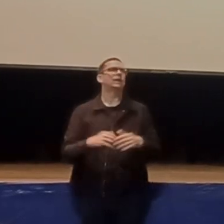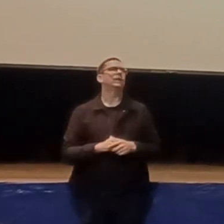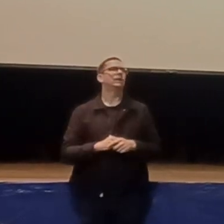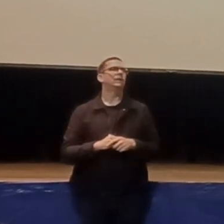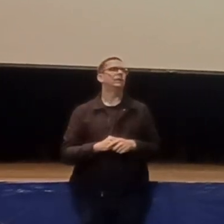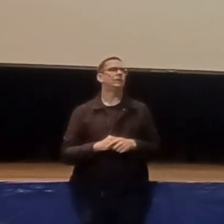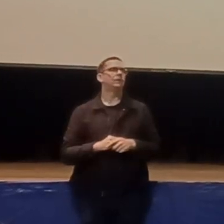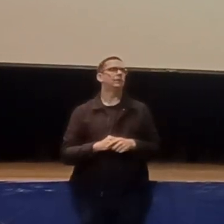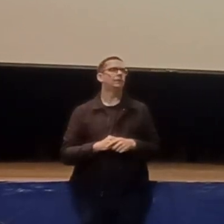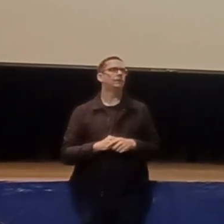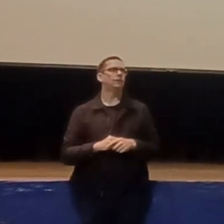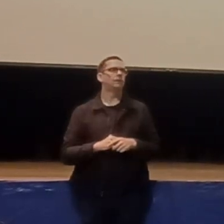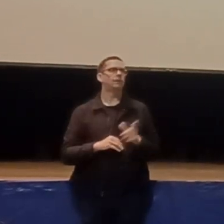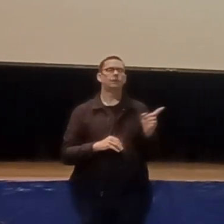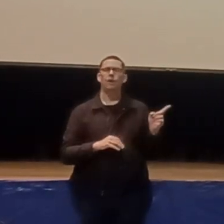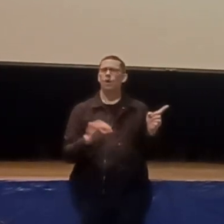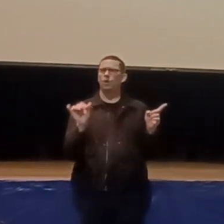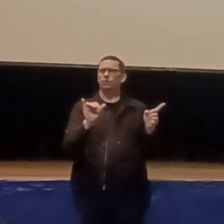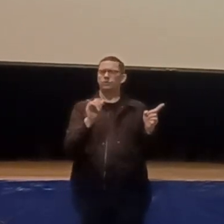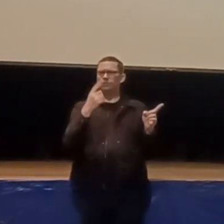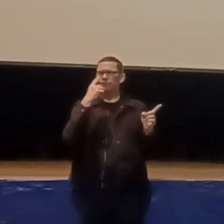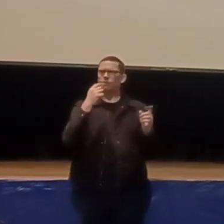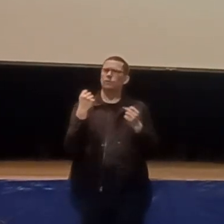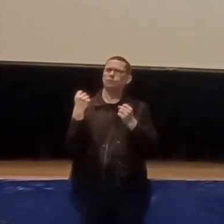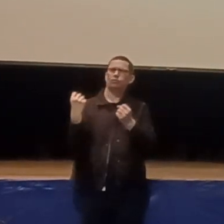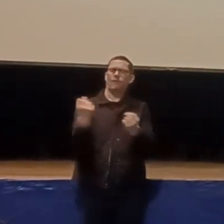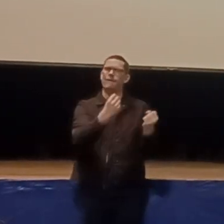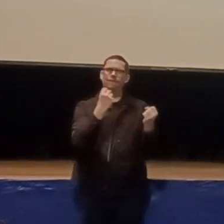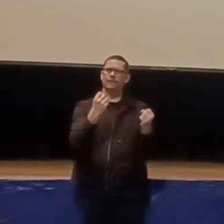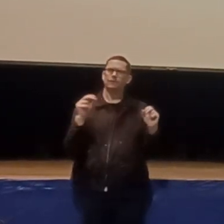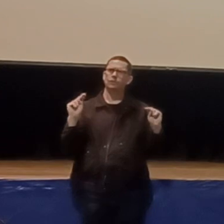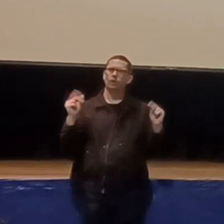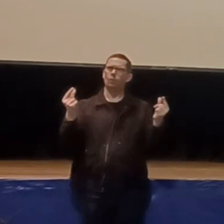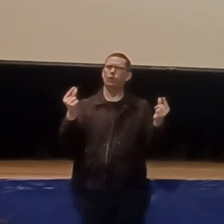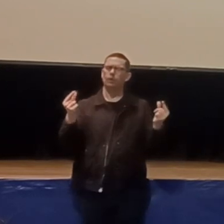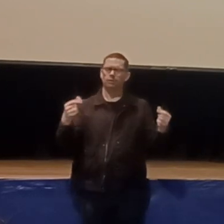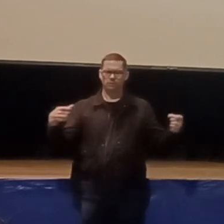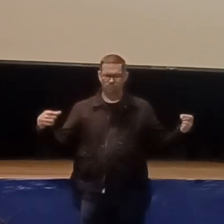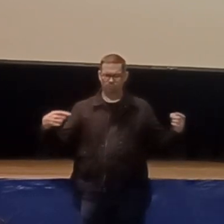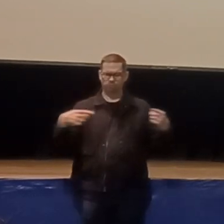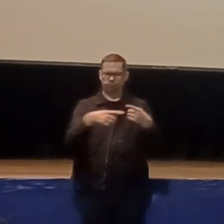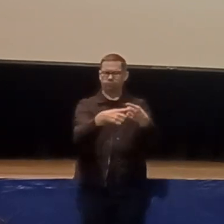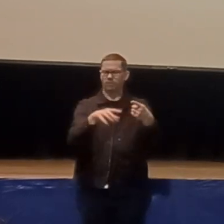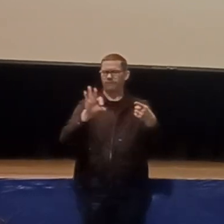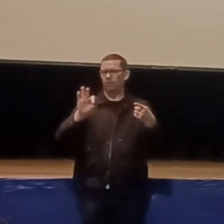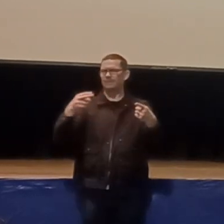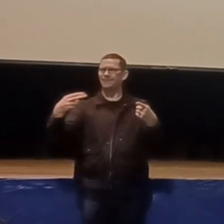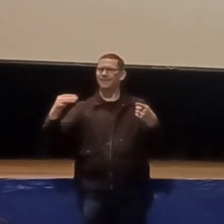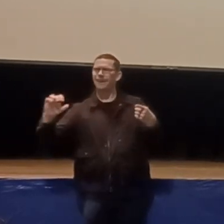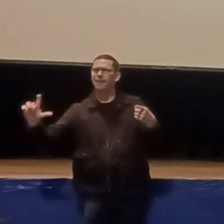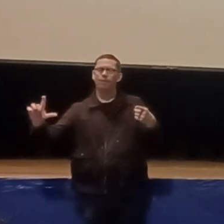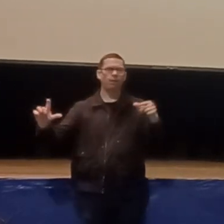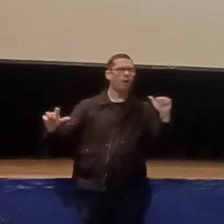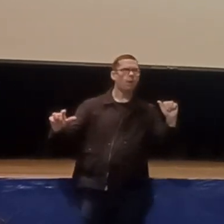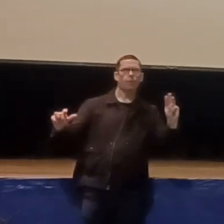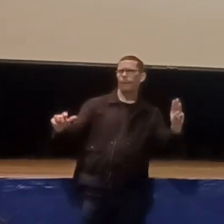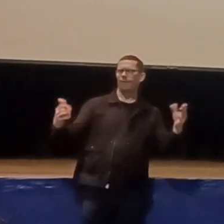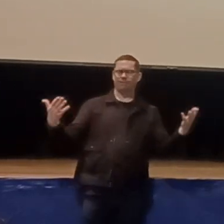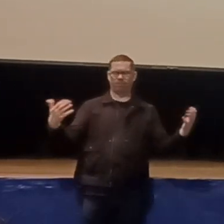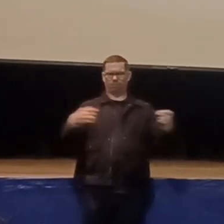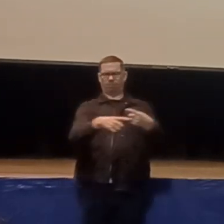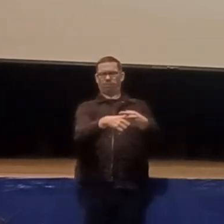not a good place, and also for driving, it's not, because it's at the junction of two major streets, Forest Hill Streets and the Arbor Way. So